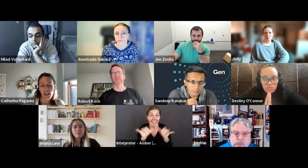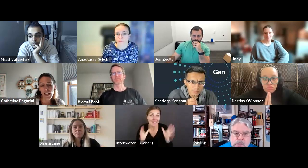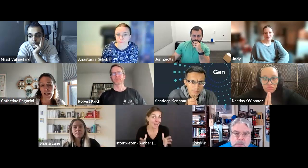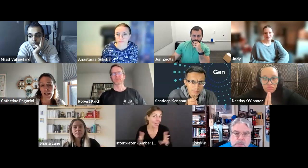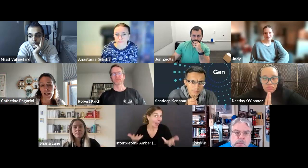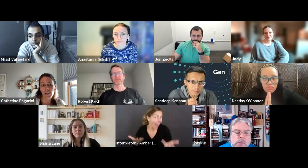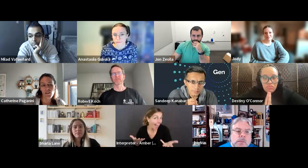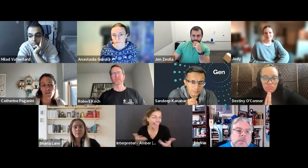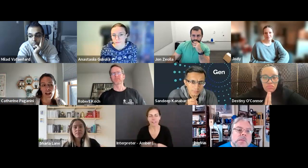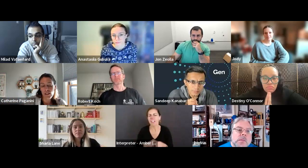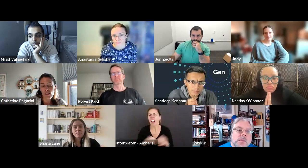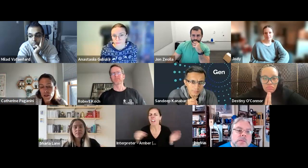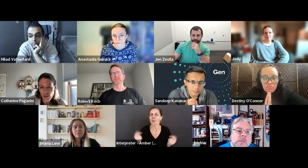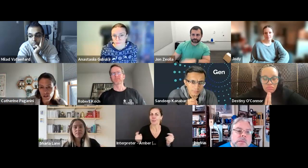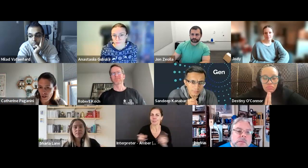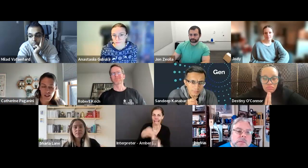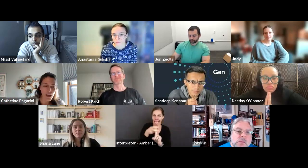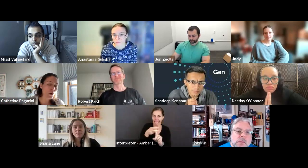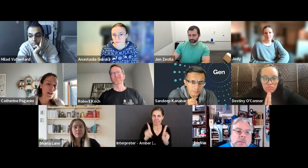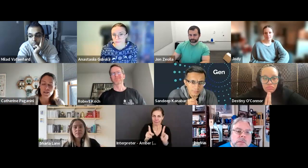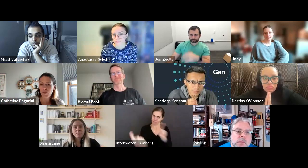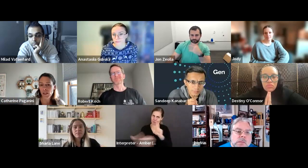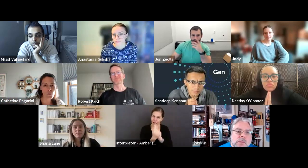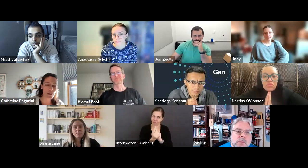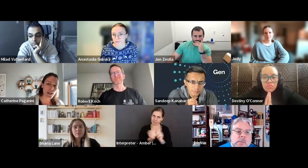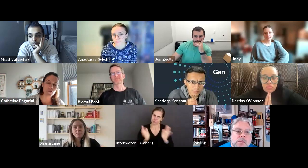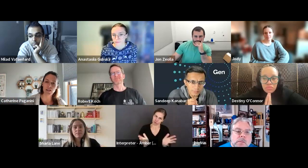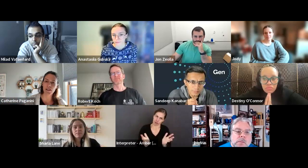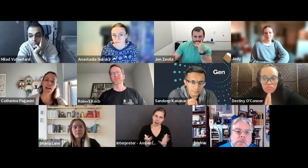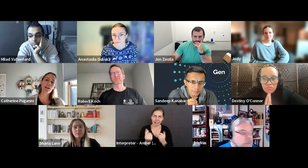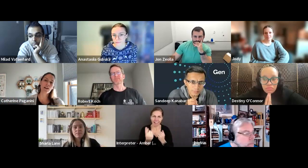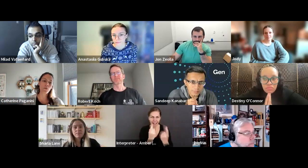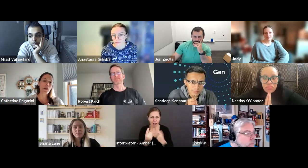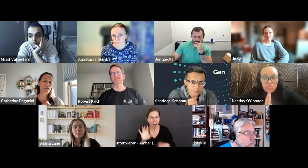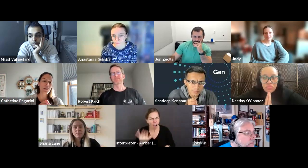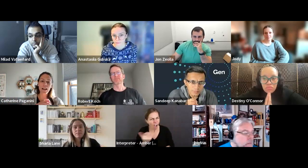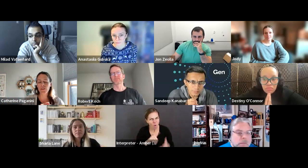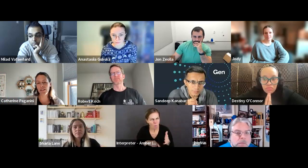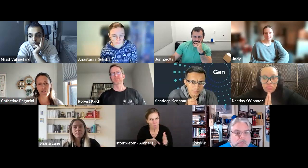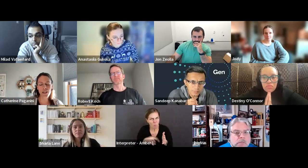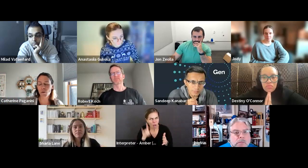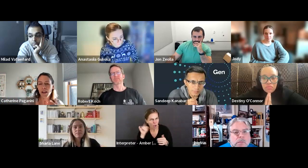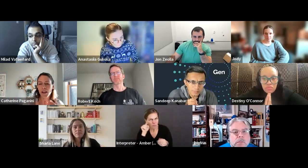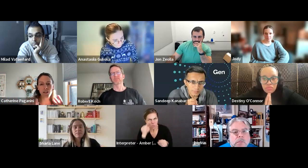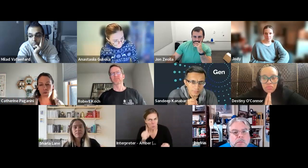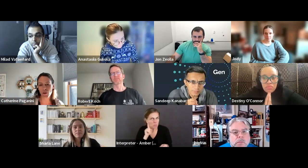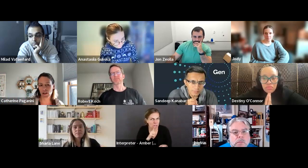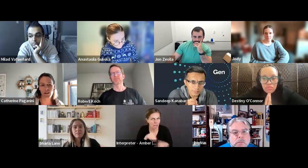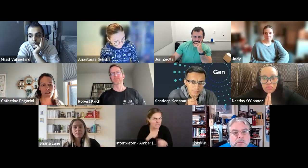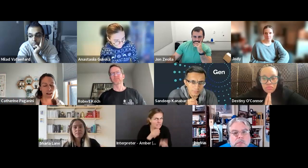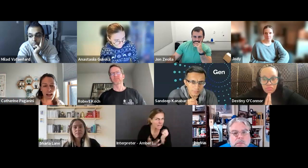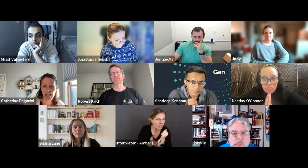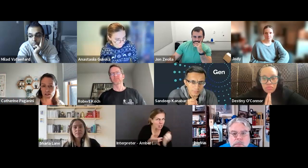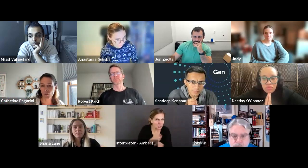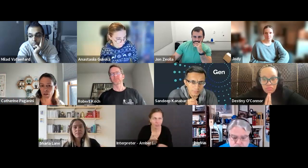chat and ask questions, you know, like what does it mean to be deaf in tech, what kind of access, like whatever they